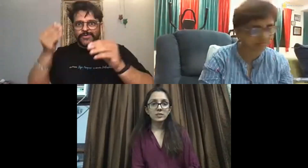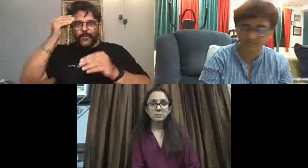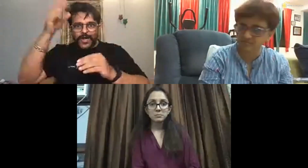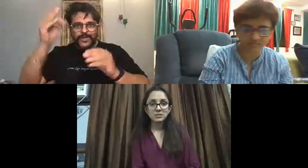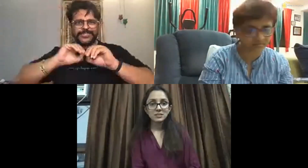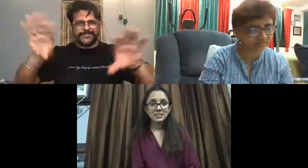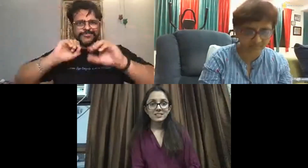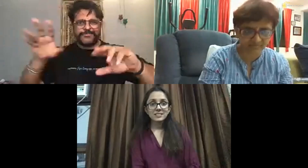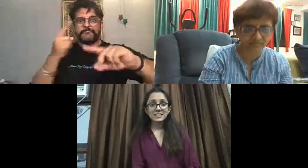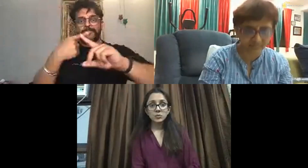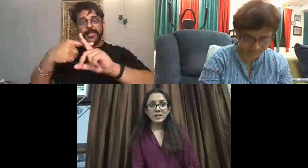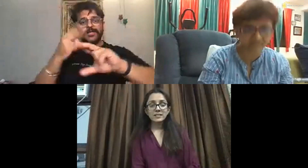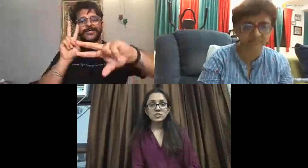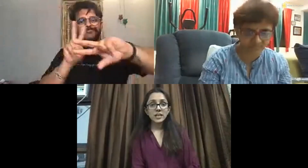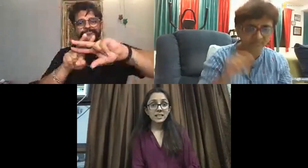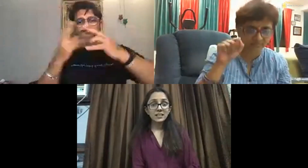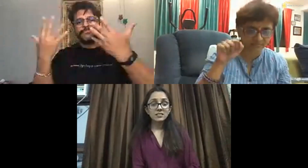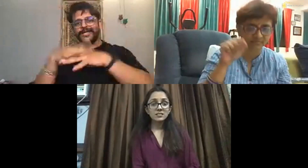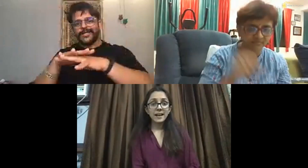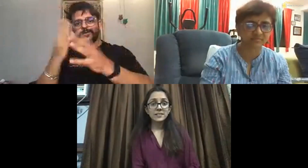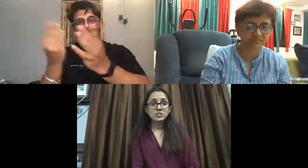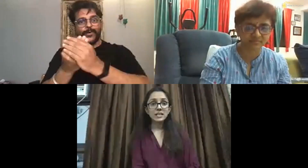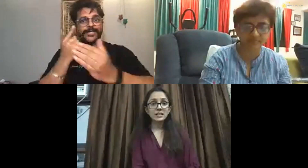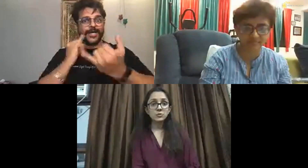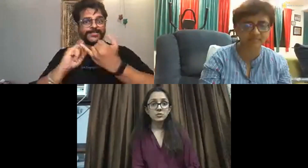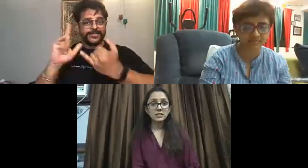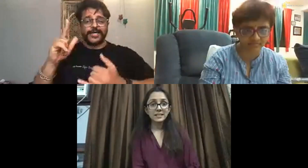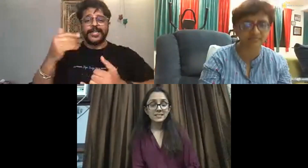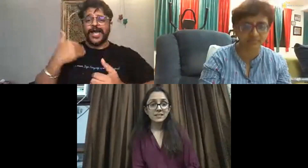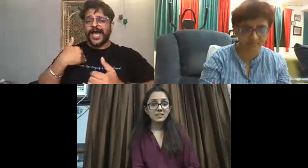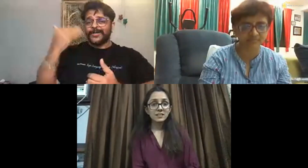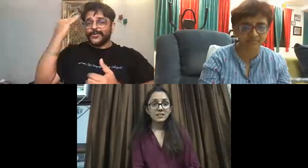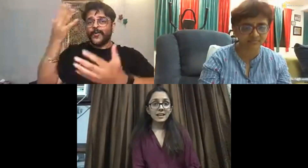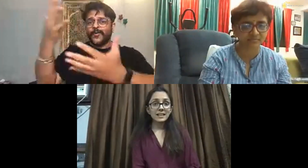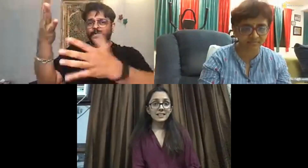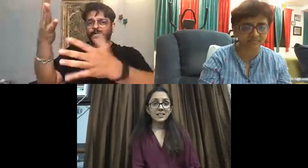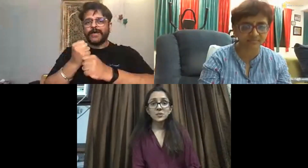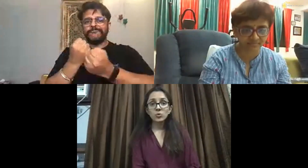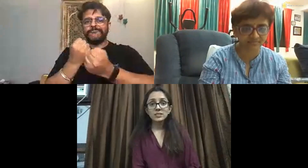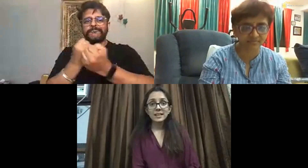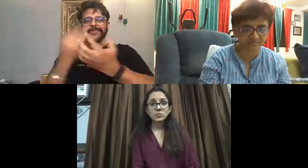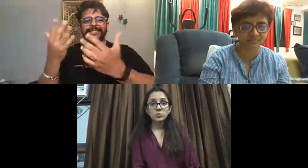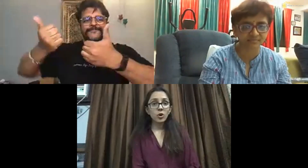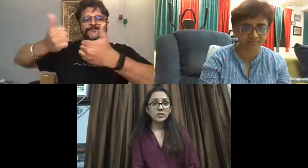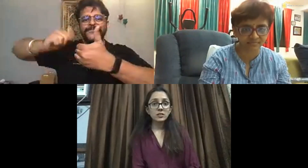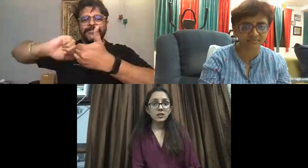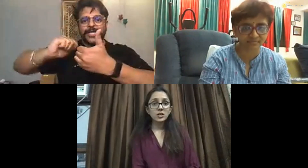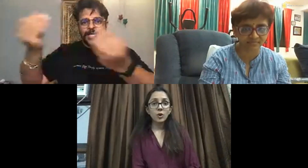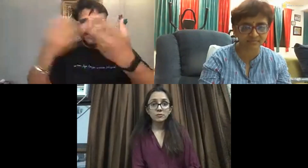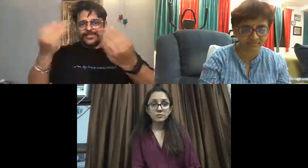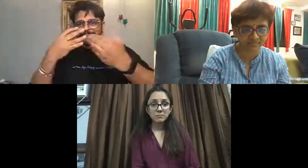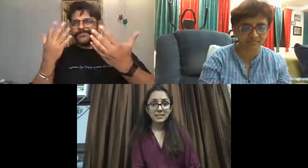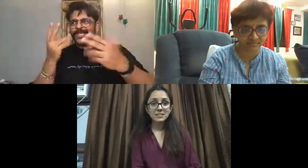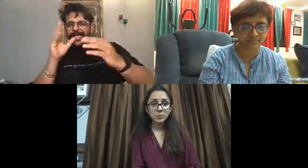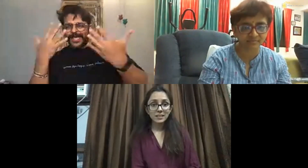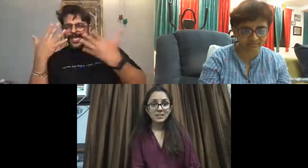so many people raising awareness, sharing the hashtag inclusion with ISL. And I know that we got a lot